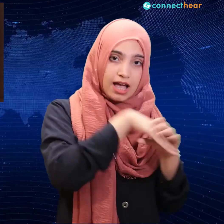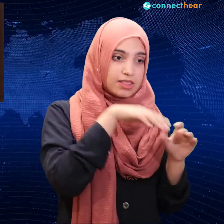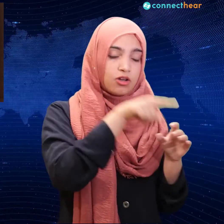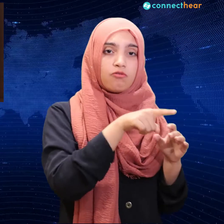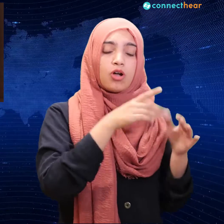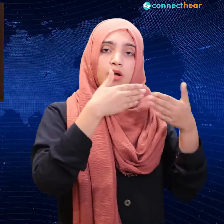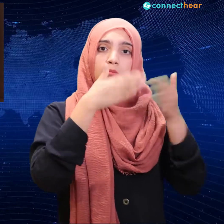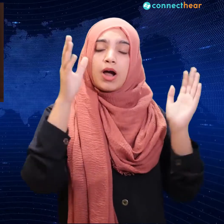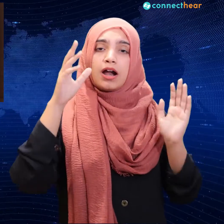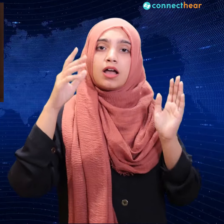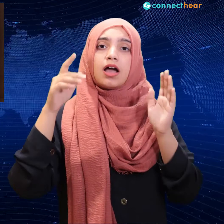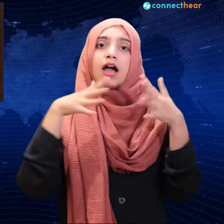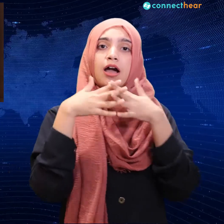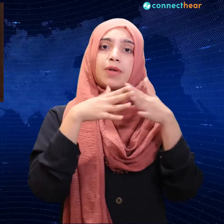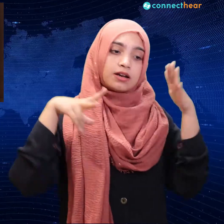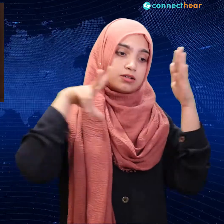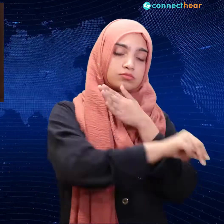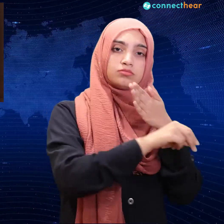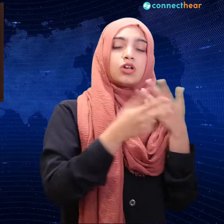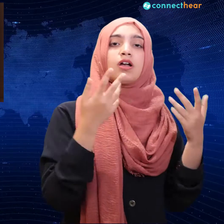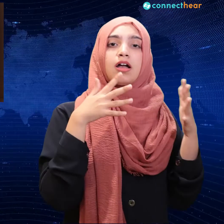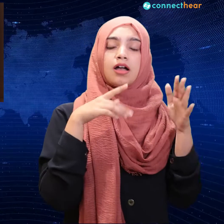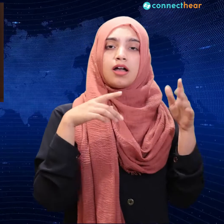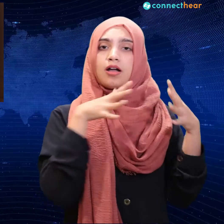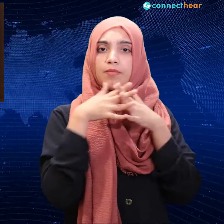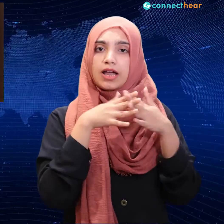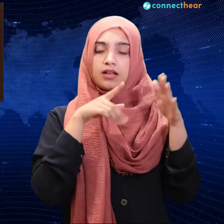drones. If the United States drones conducted